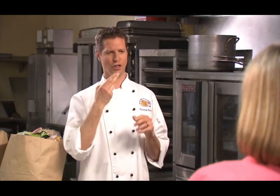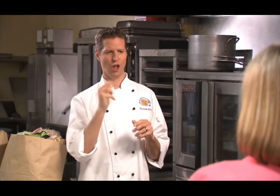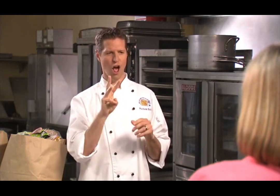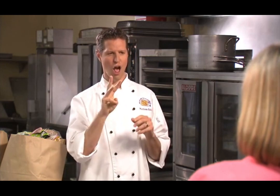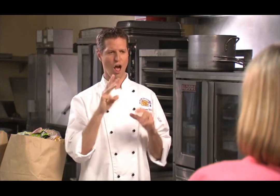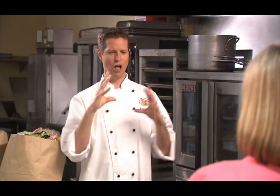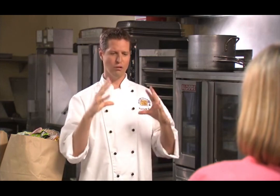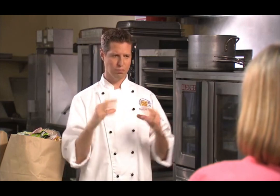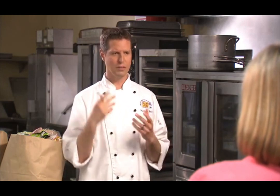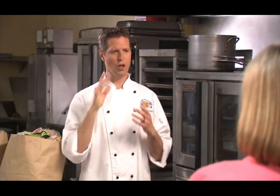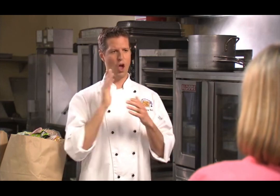refrigerator